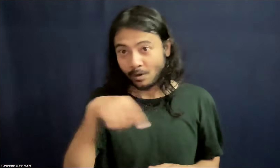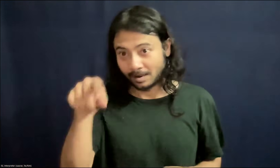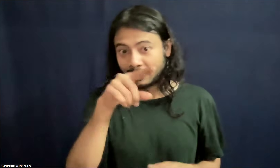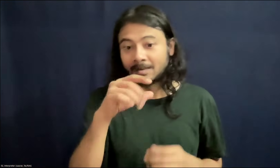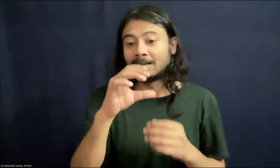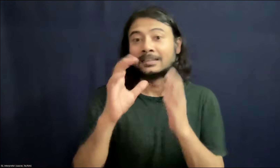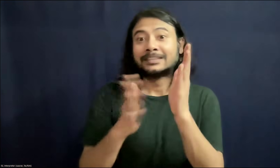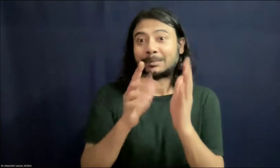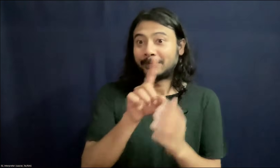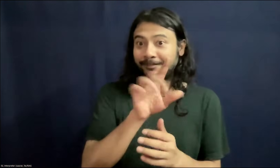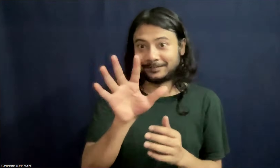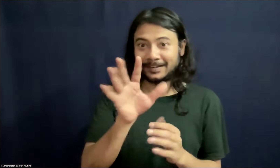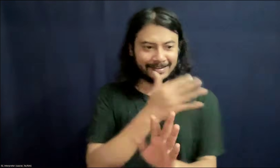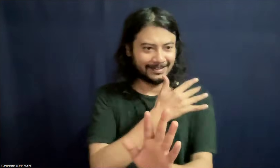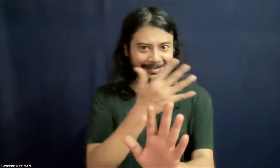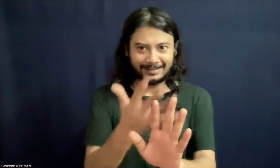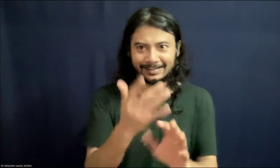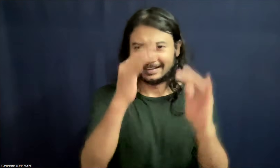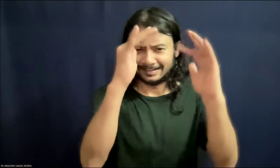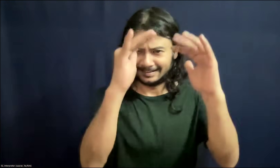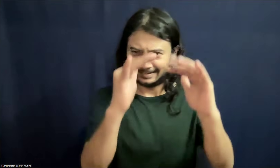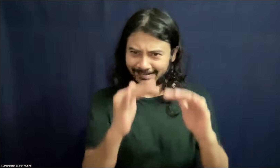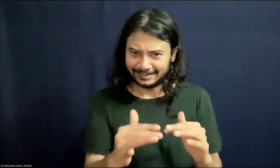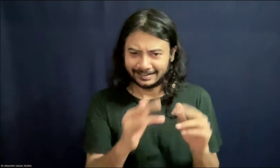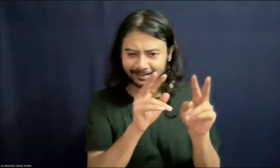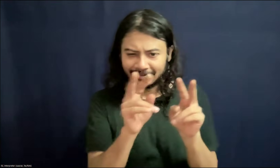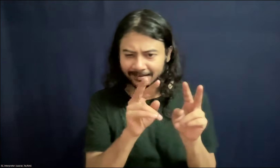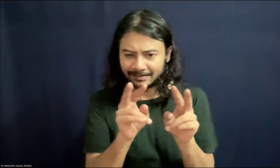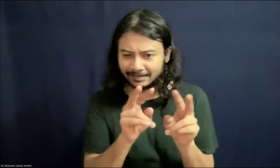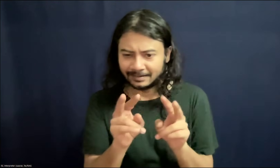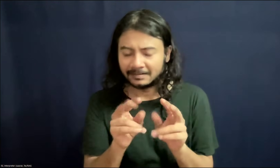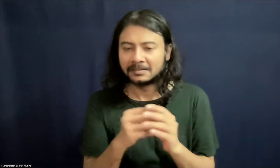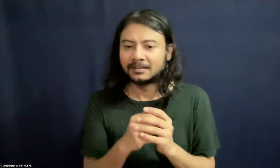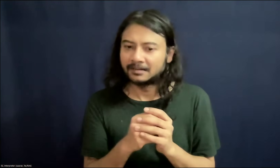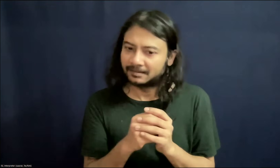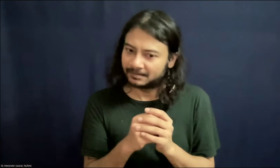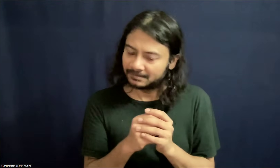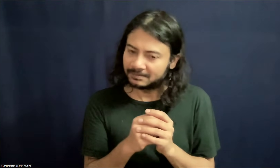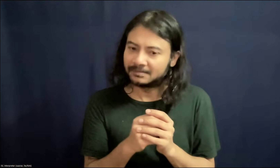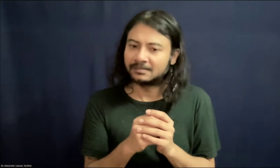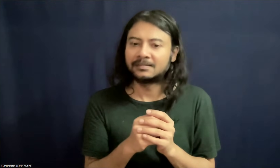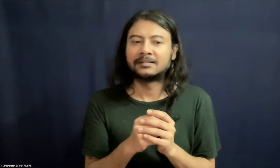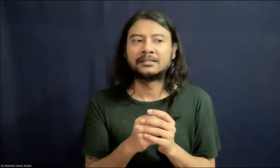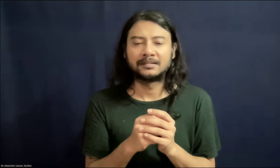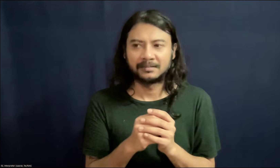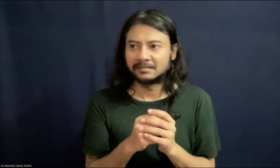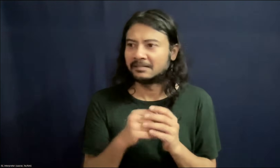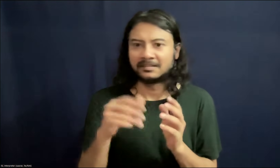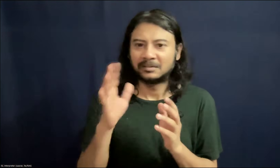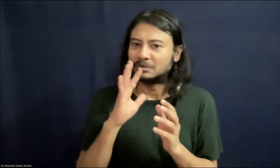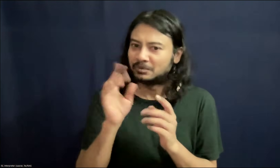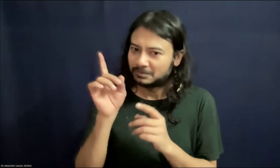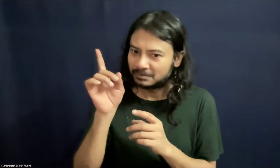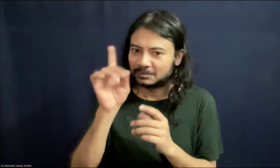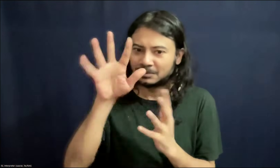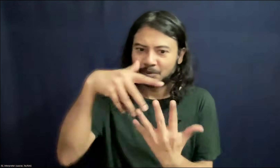to, uh, you know, imply this knowledge in your life, if you try to practice this knowledge, then